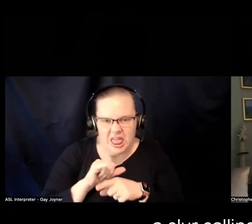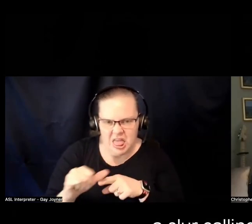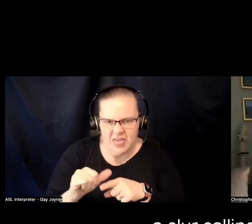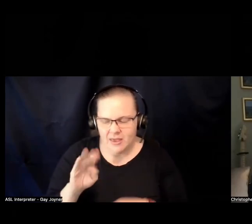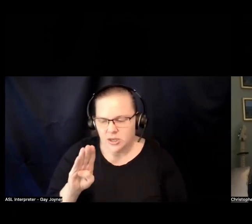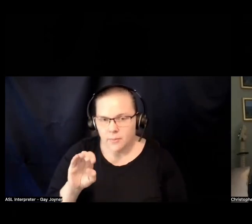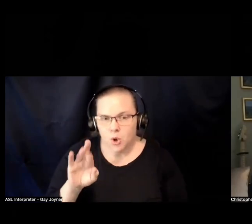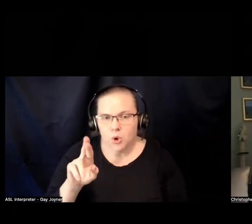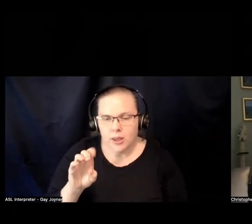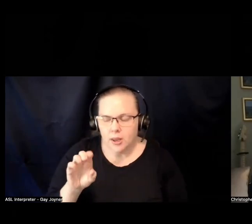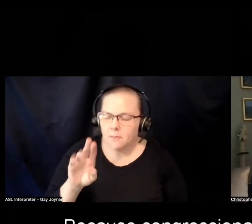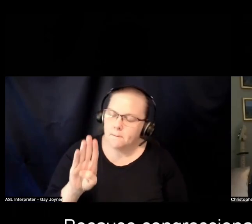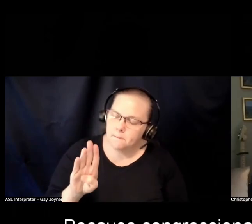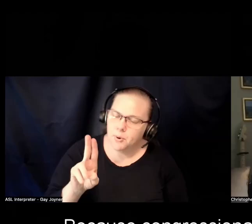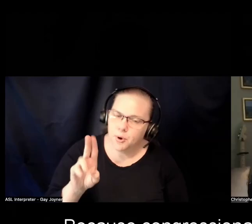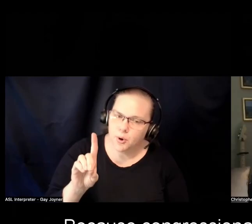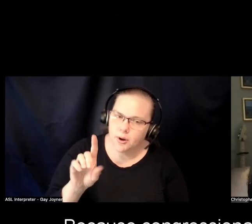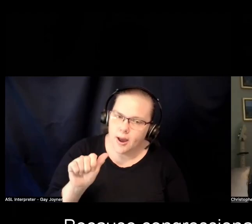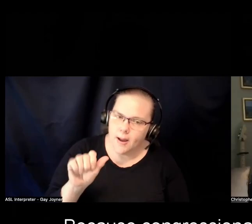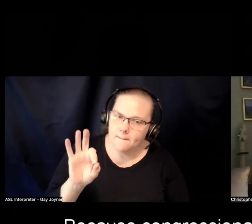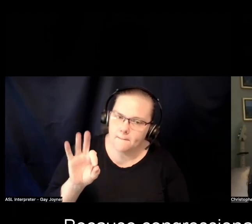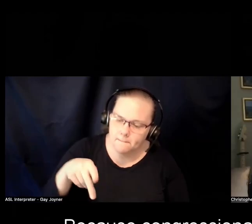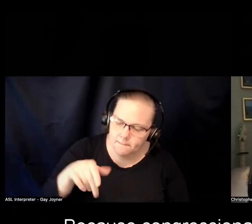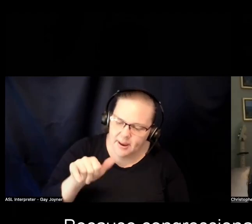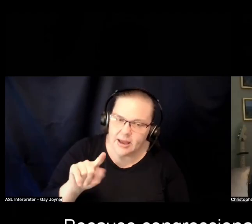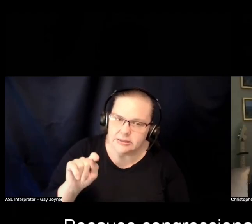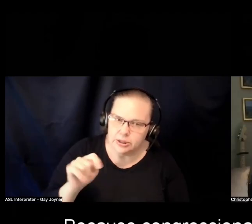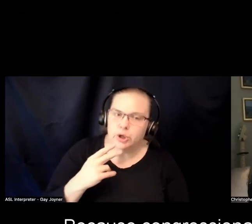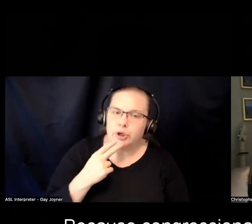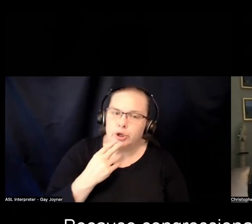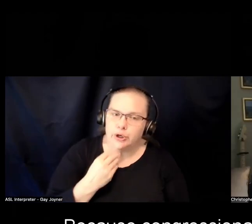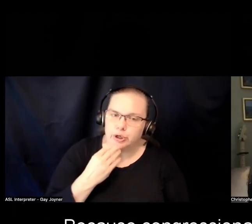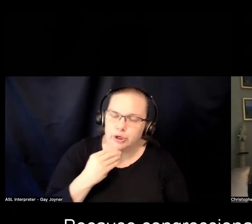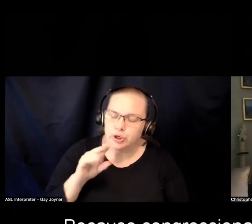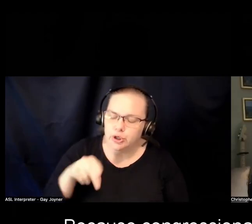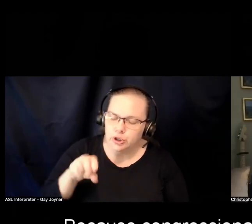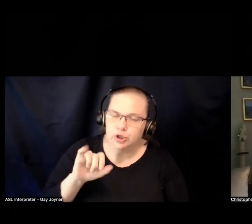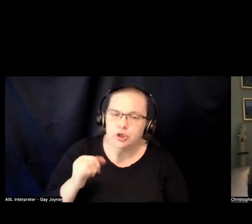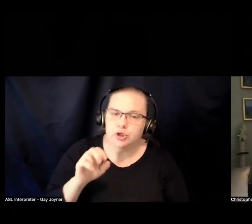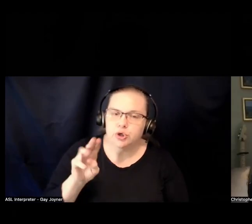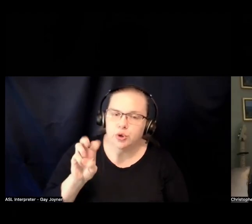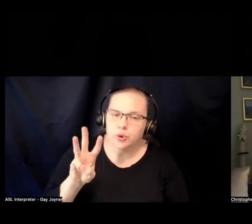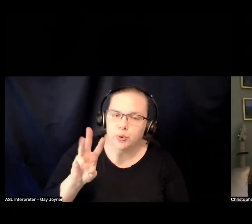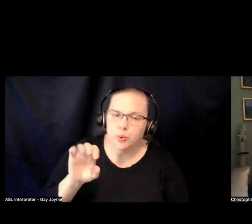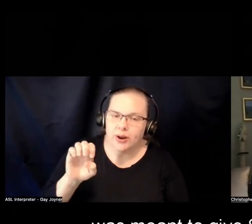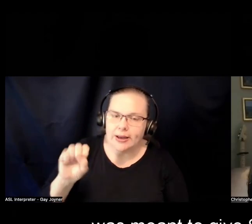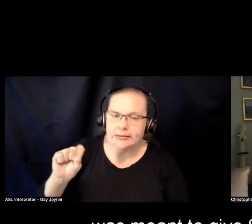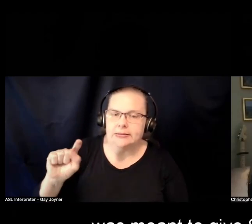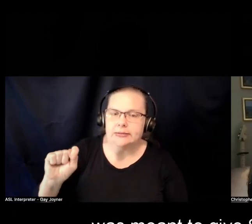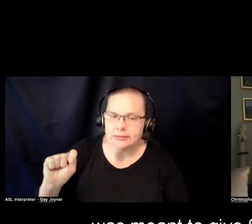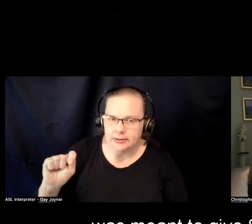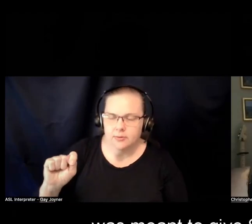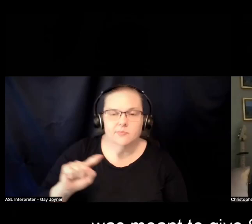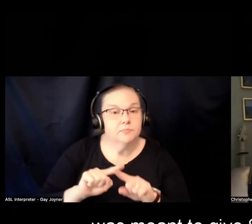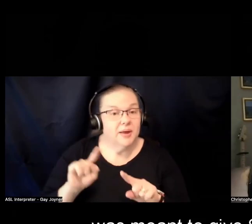Budapest Jewess. Because congressional debate is largely immune from libel laws, the Michigan Republicans' tactic was meant